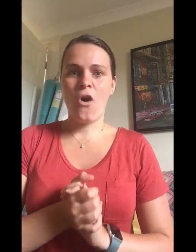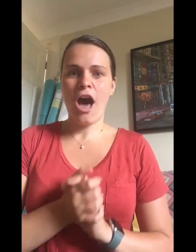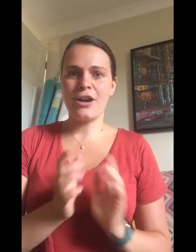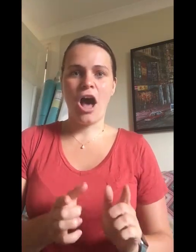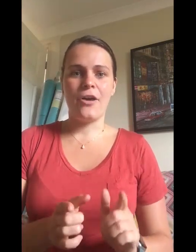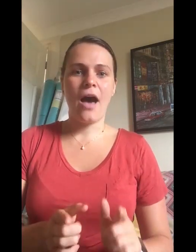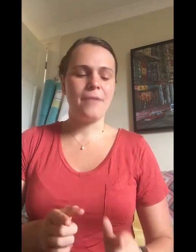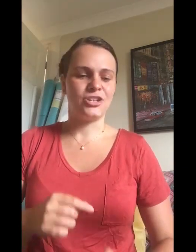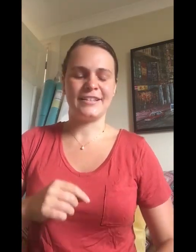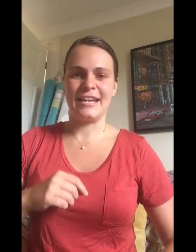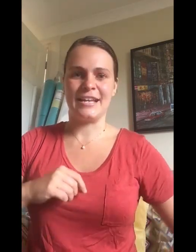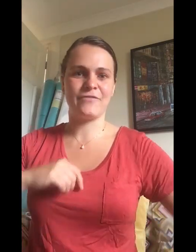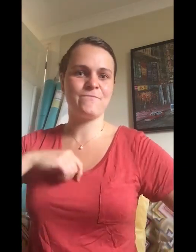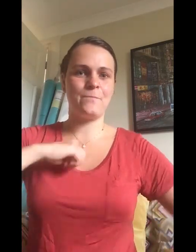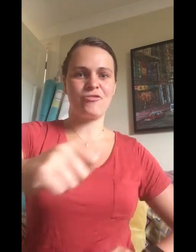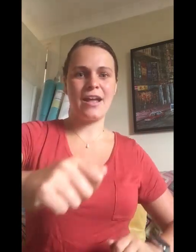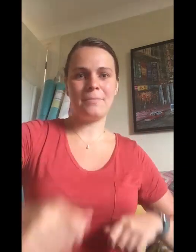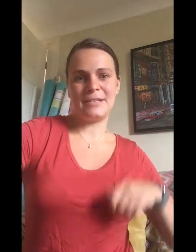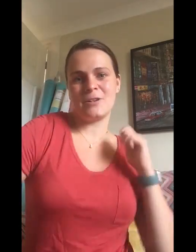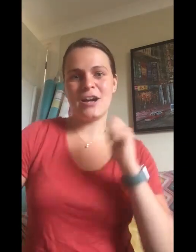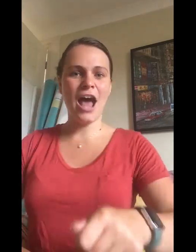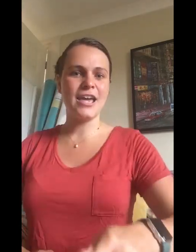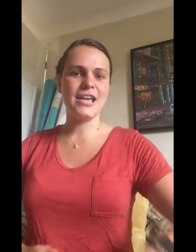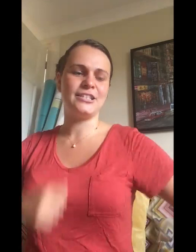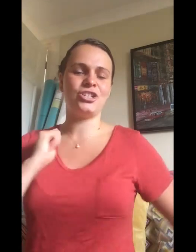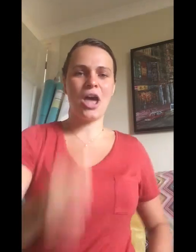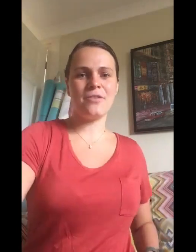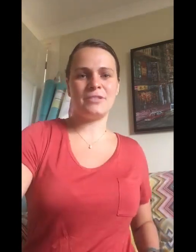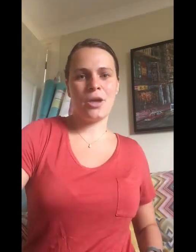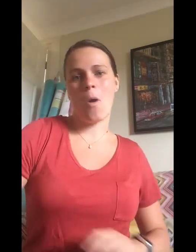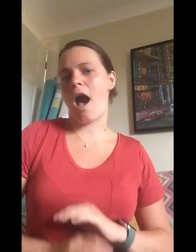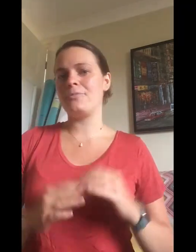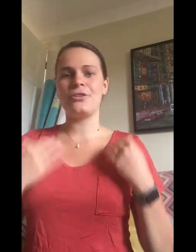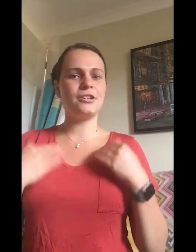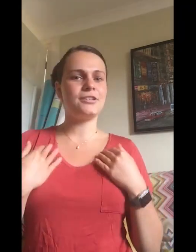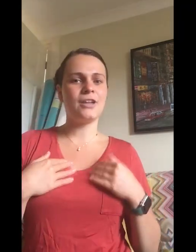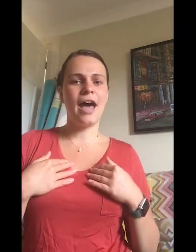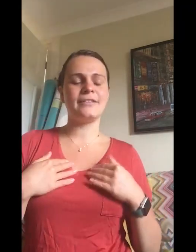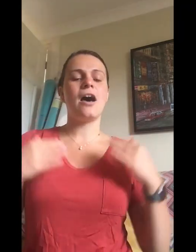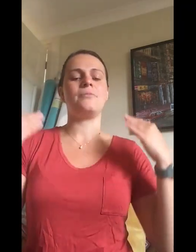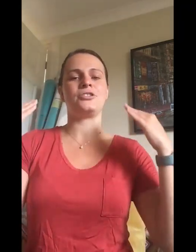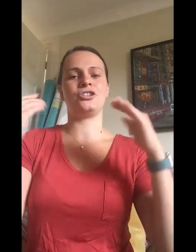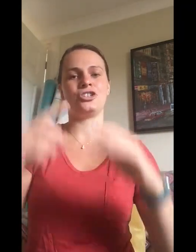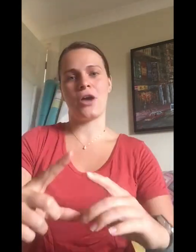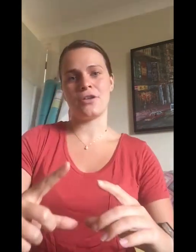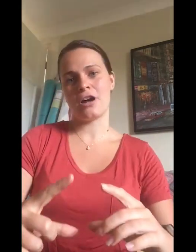I go, I'm just going to bring up some colours and show them to you, but I'm not going to do the signs. I'm just going to show you the